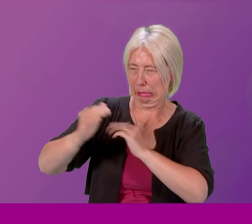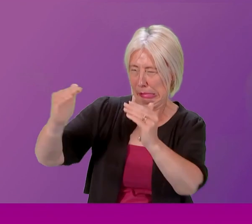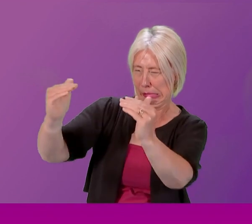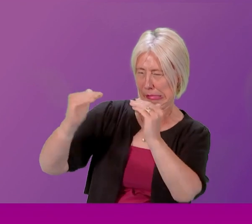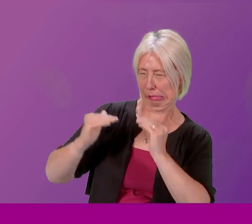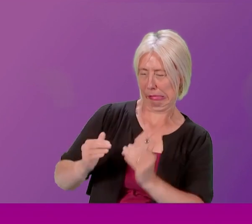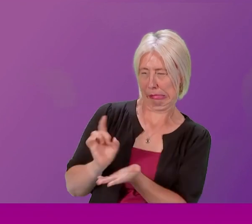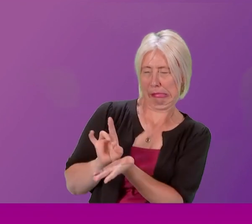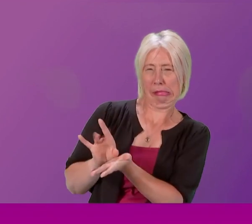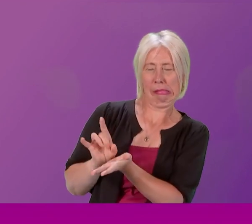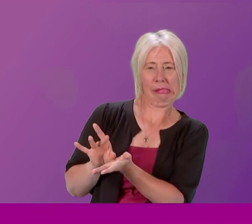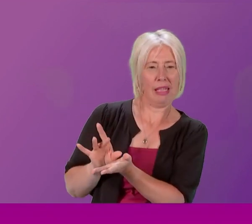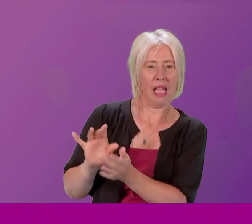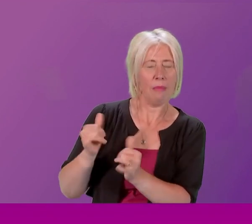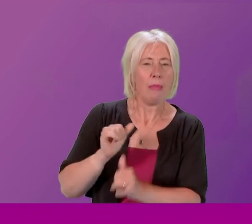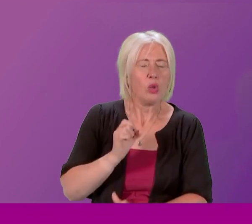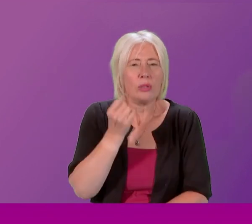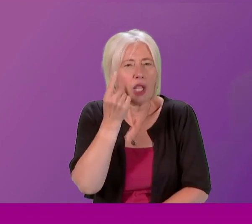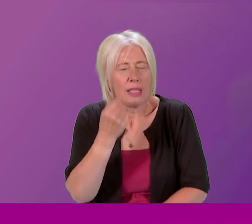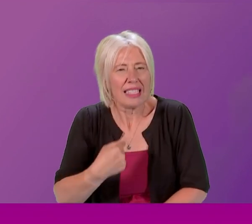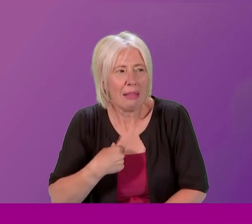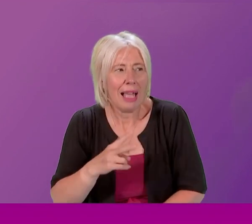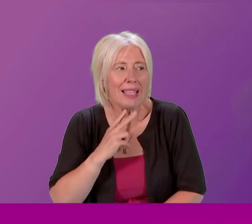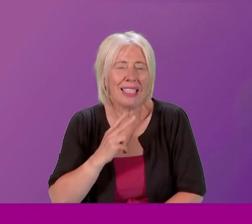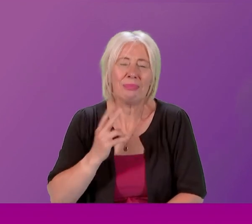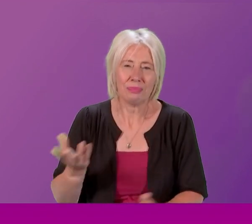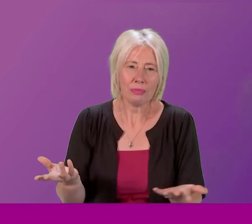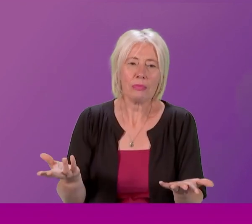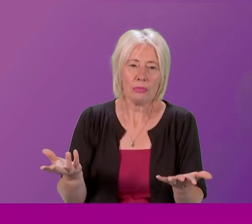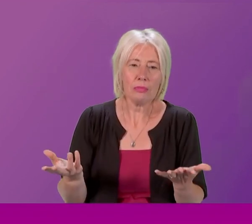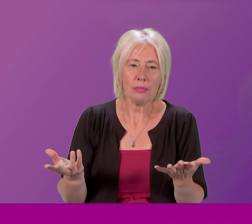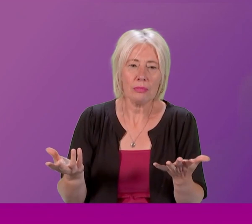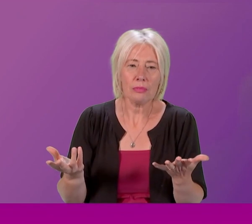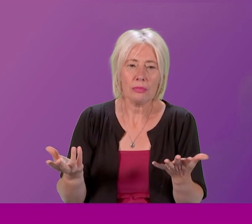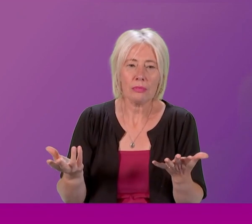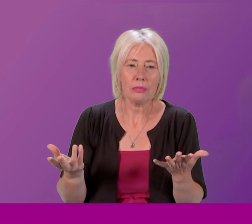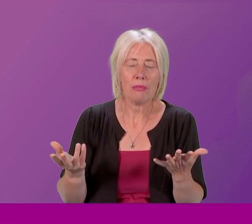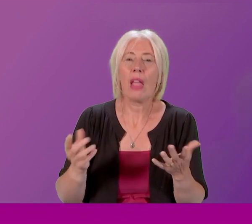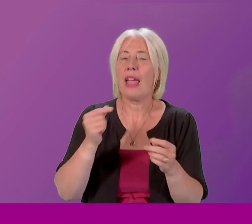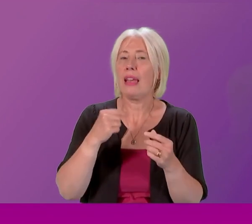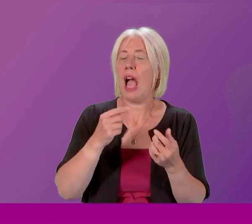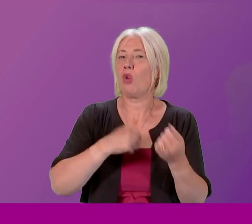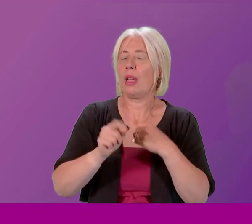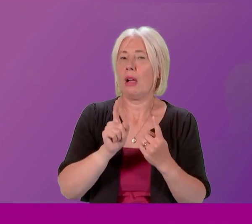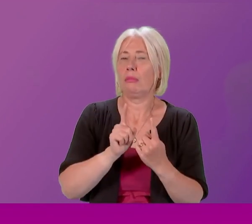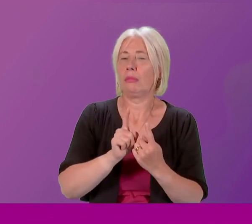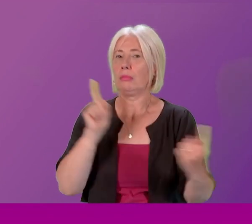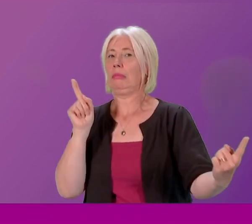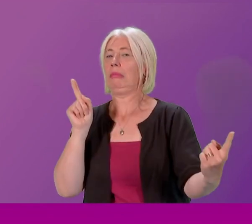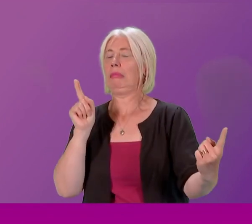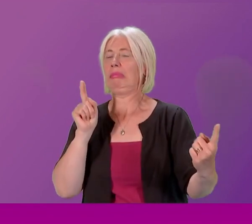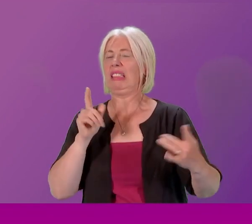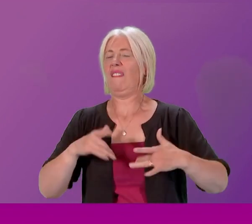these people. They might not even understand my accent. And I quite quickly would alienate myself from it and don't